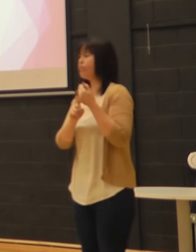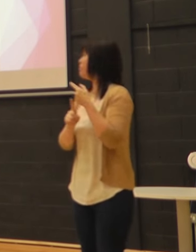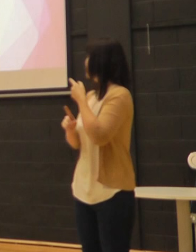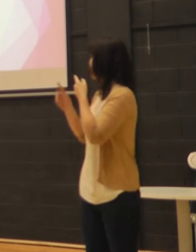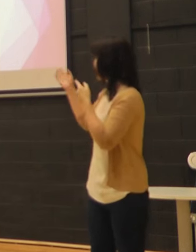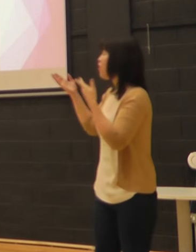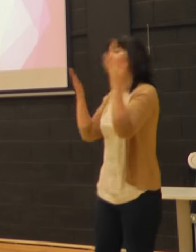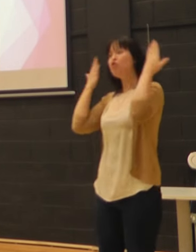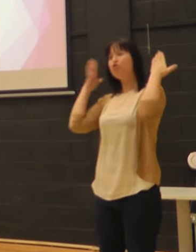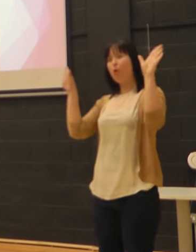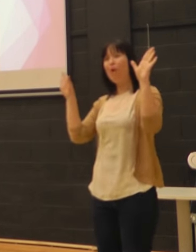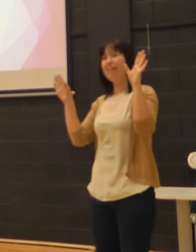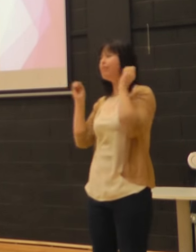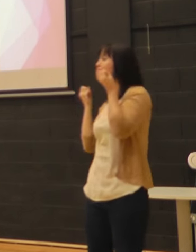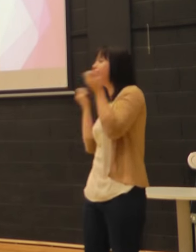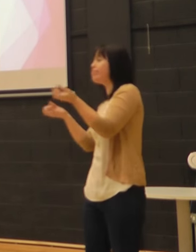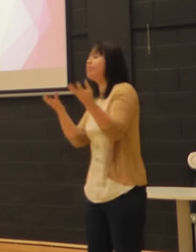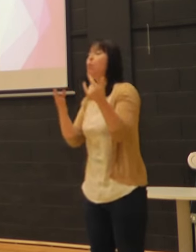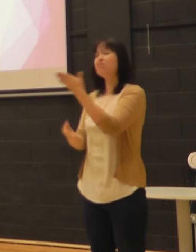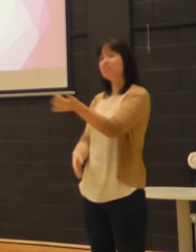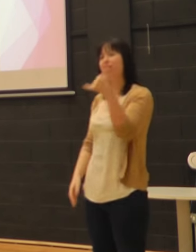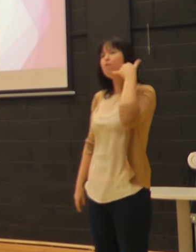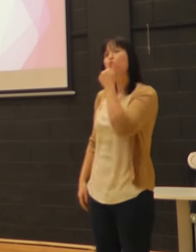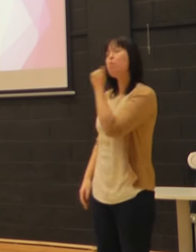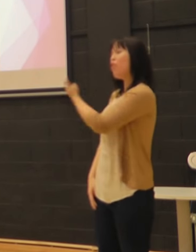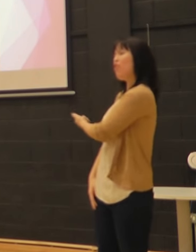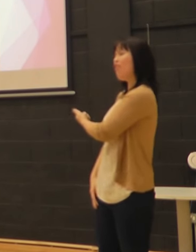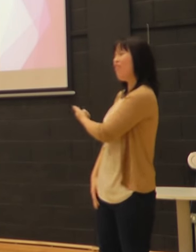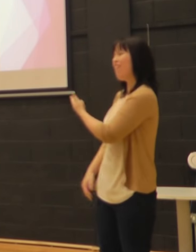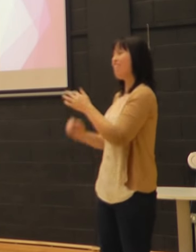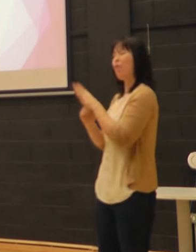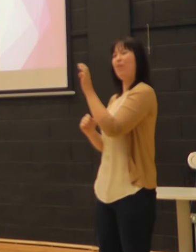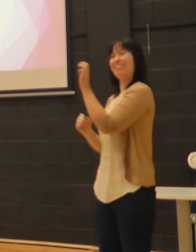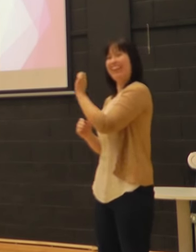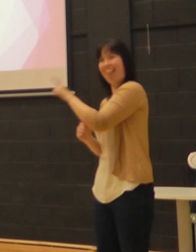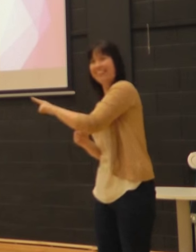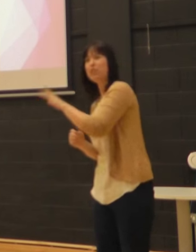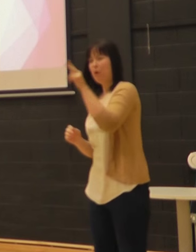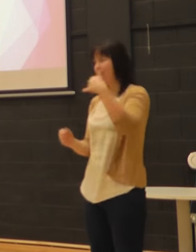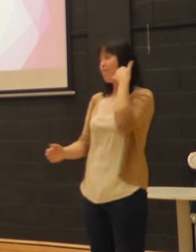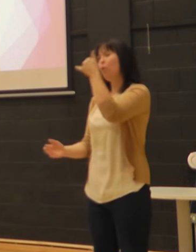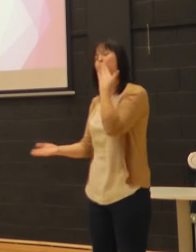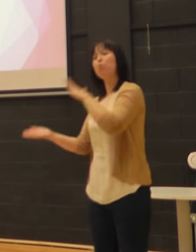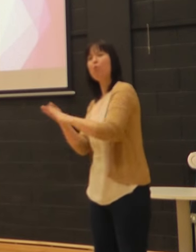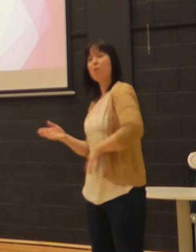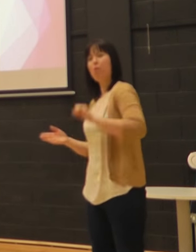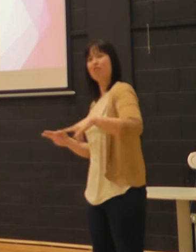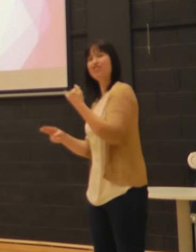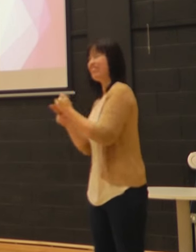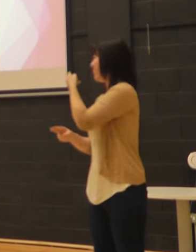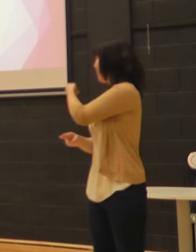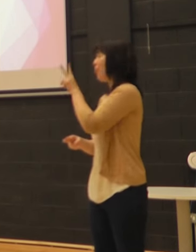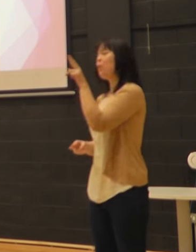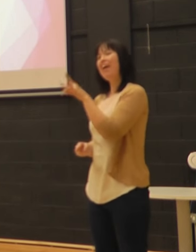number available for people so that they can phone and arrange an abortion in the UK. This is in the late